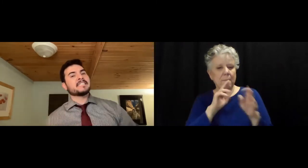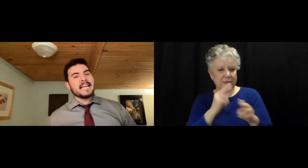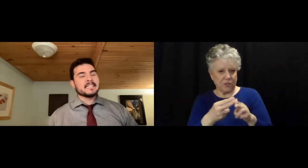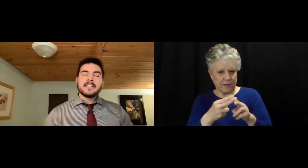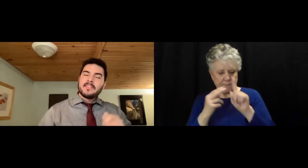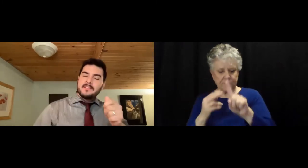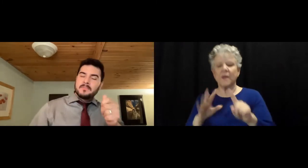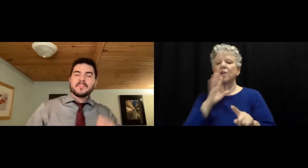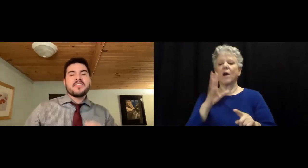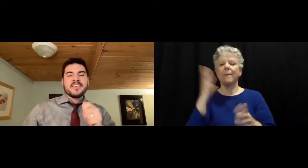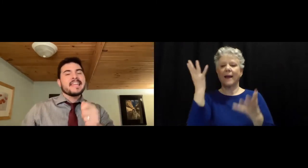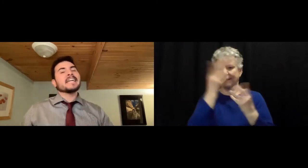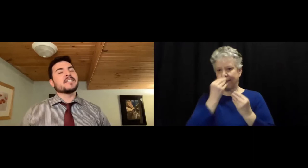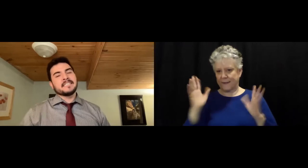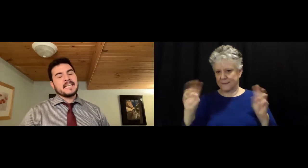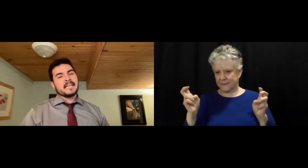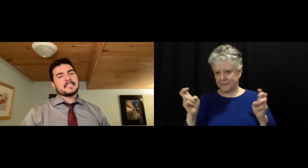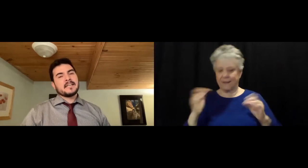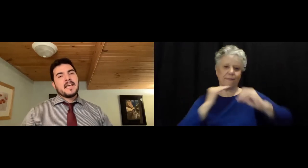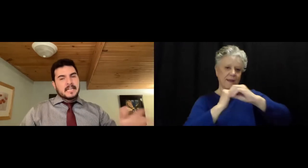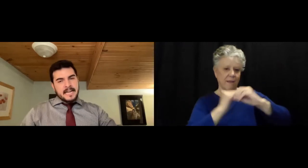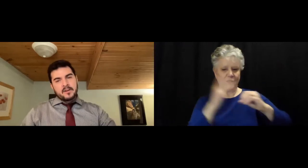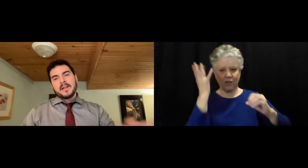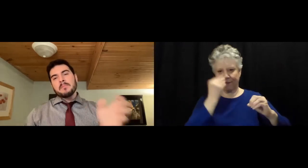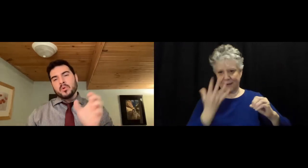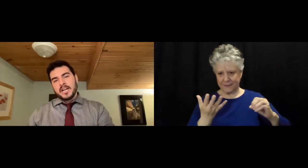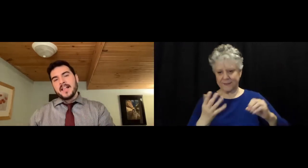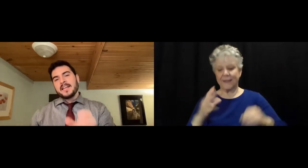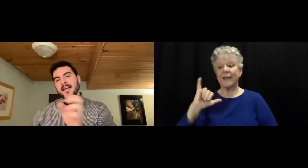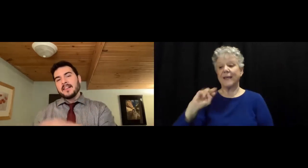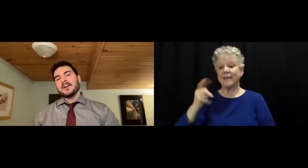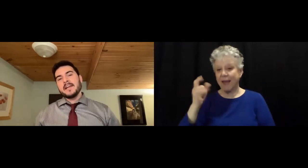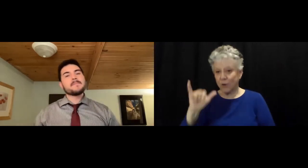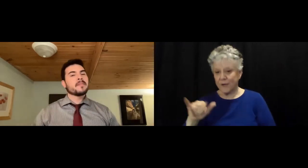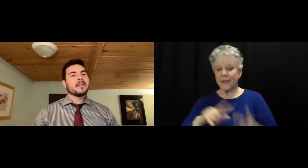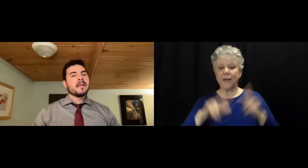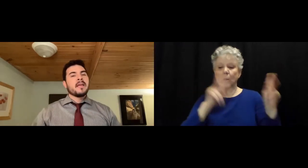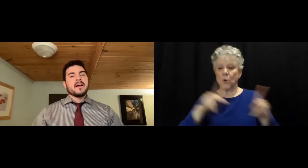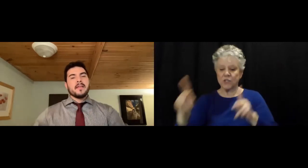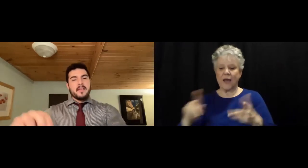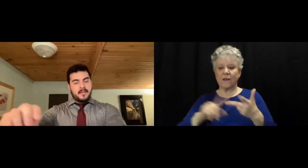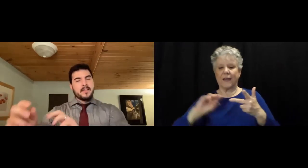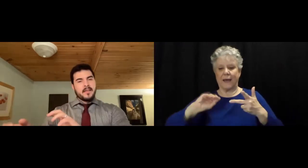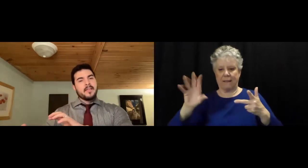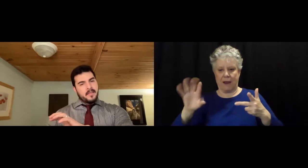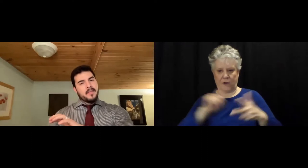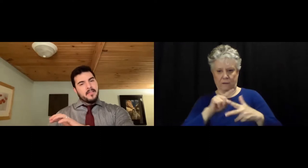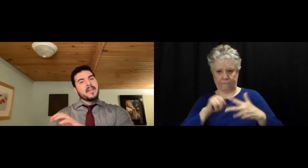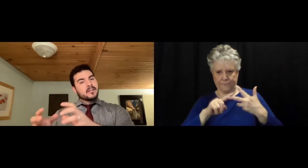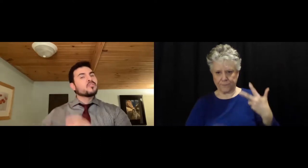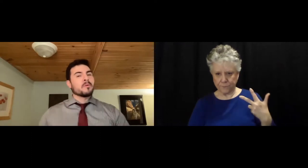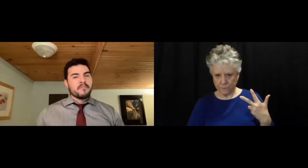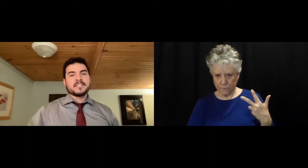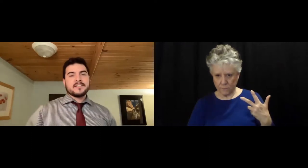of aesthetics, specifically theological aesthetics, integrity, proportionality, and clarity. Now,